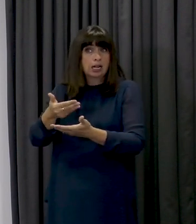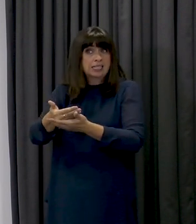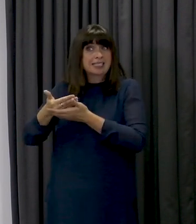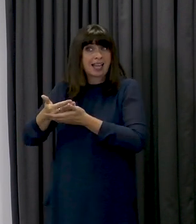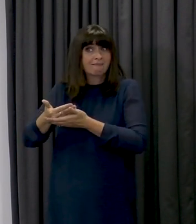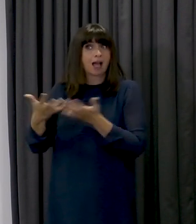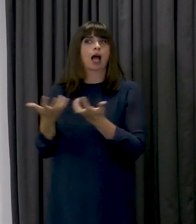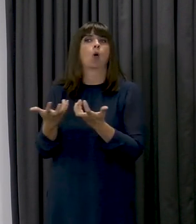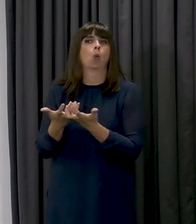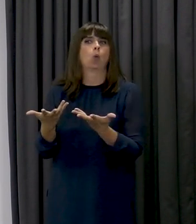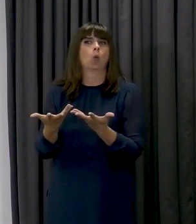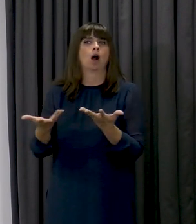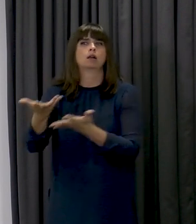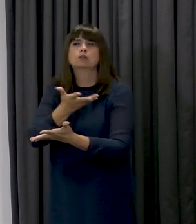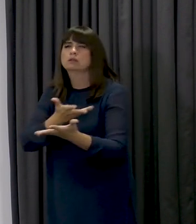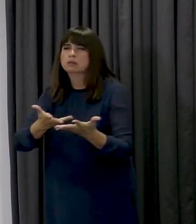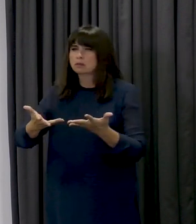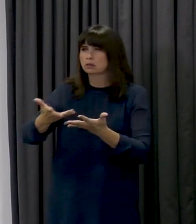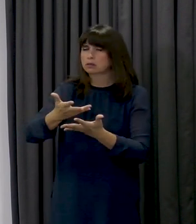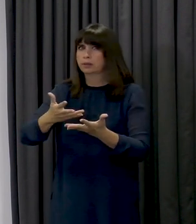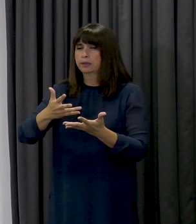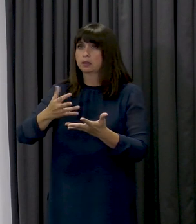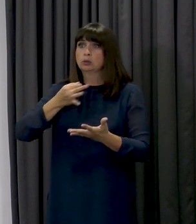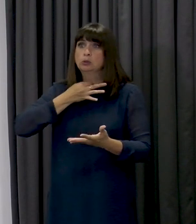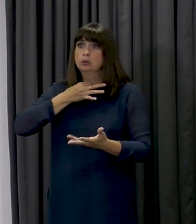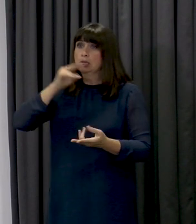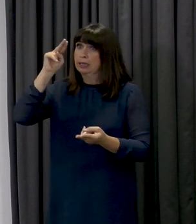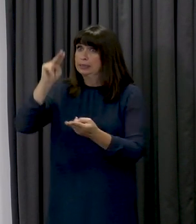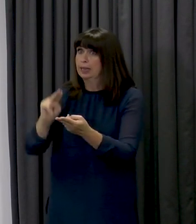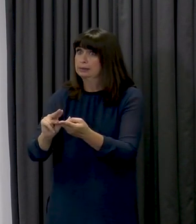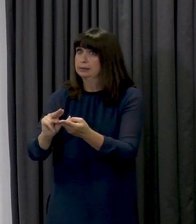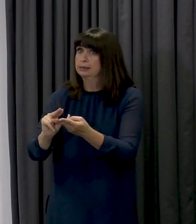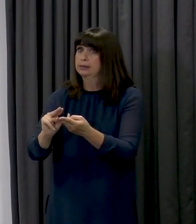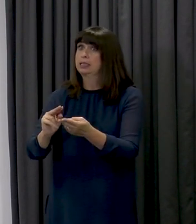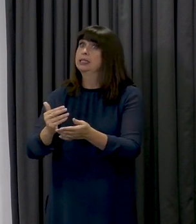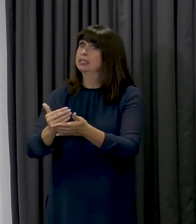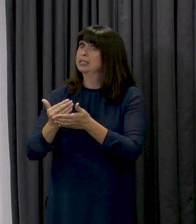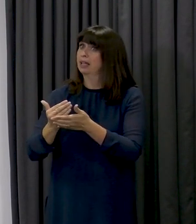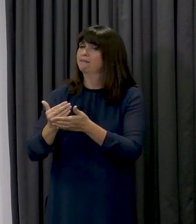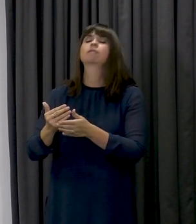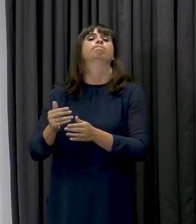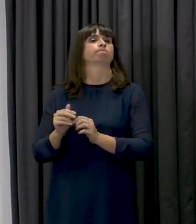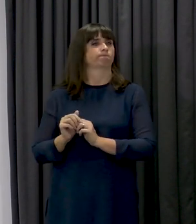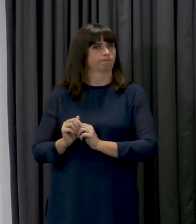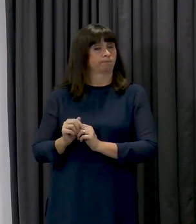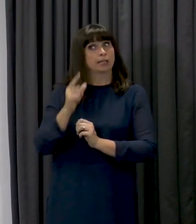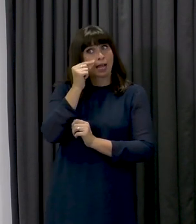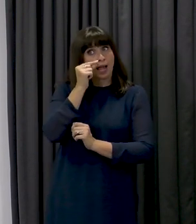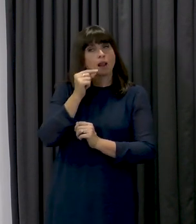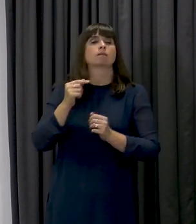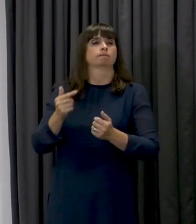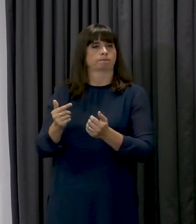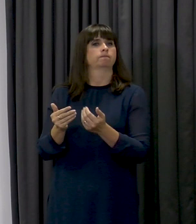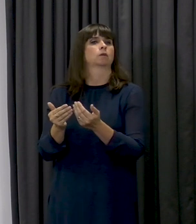that they can put in place to reduce risks and make people feel safe to return to them again. My general